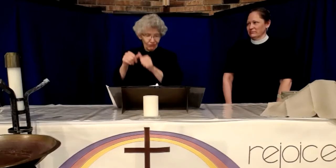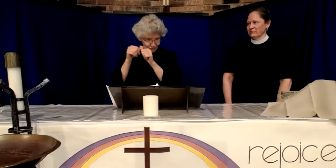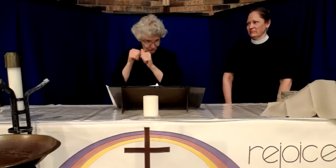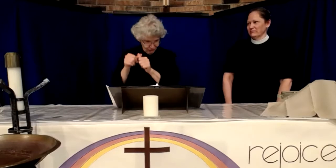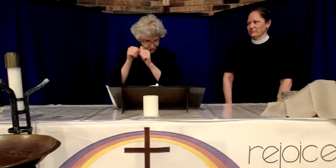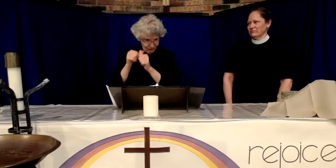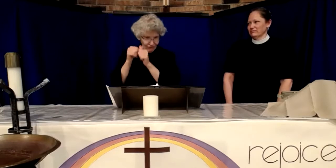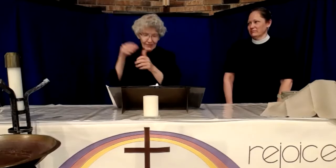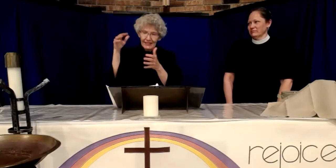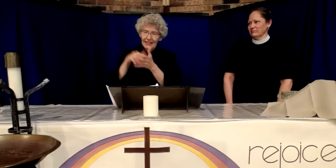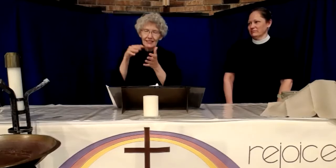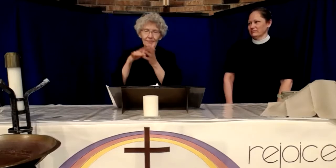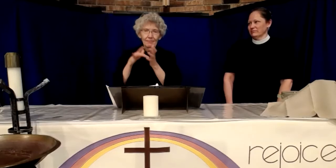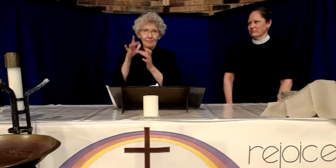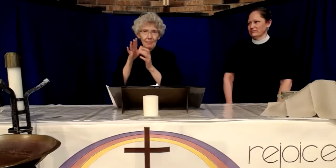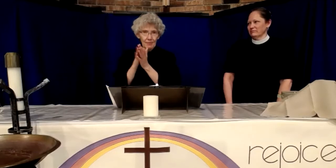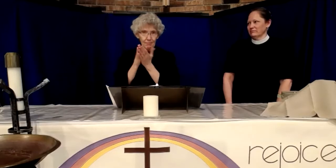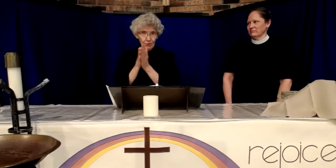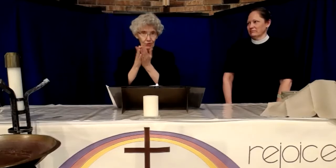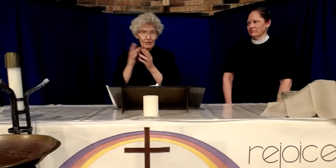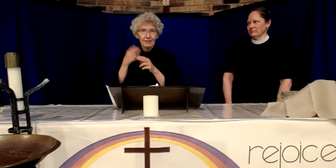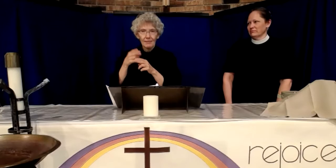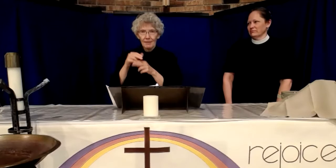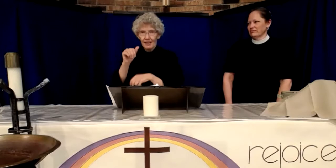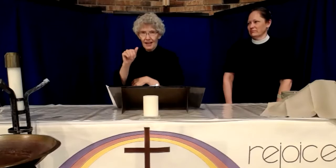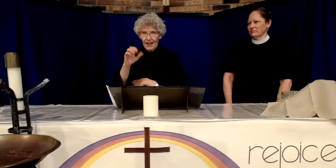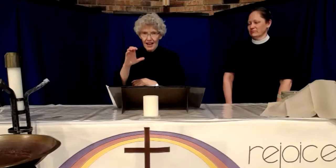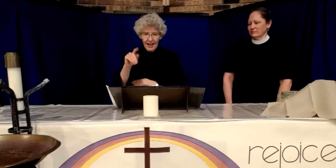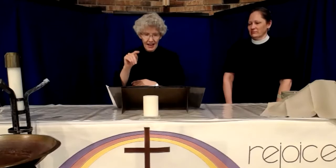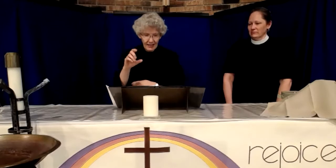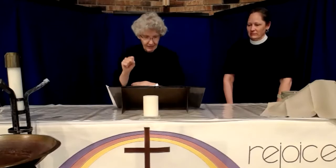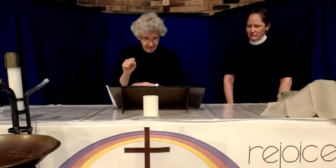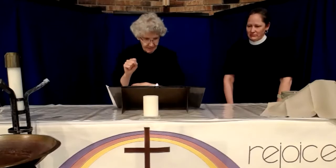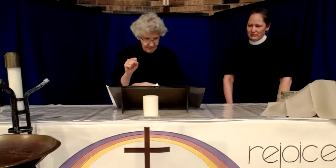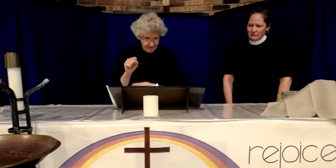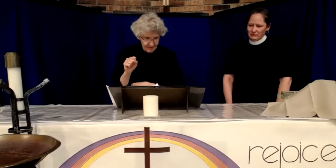Today in worship, we continue our study of the book of Acts.